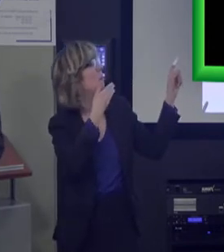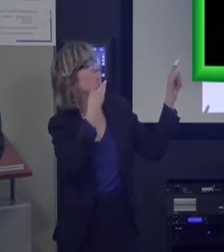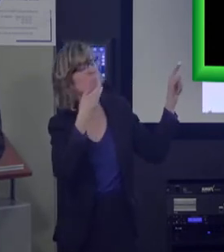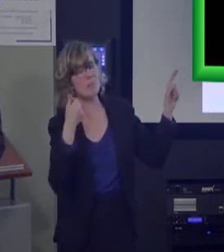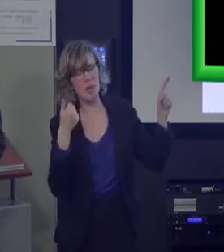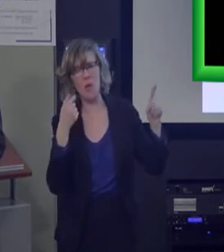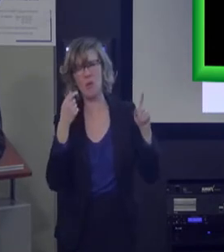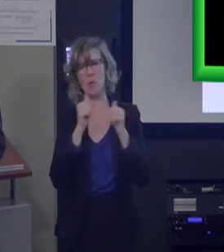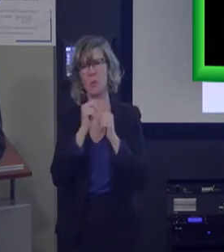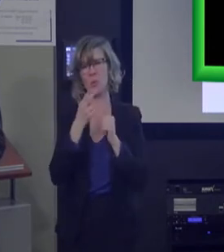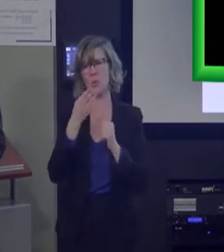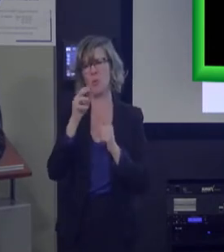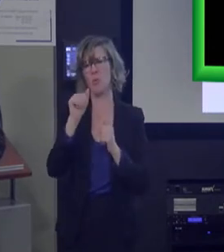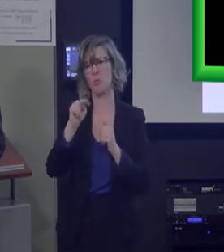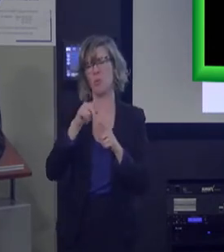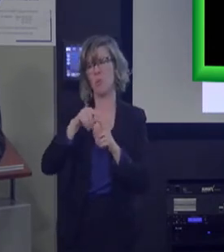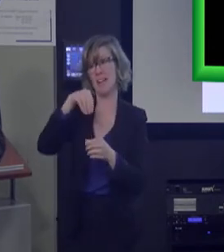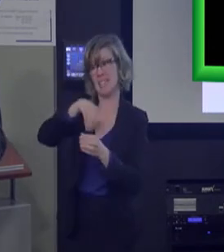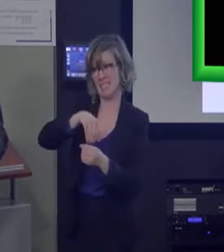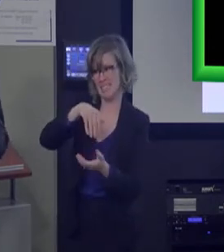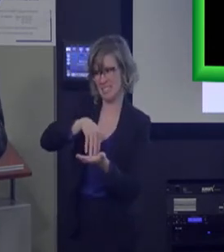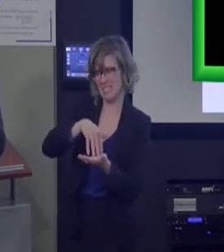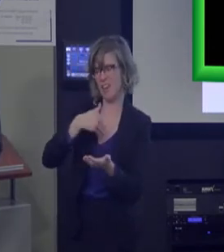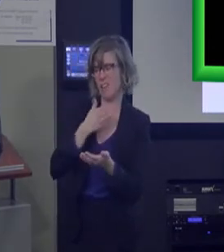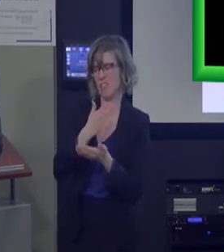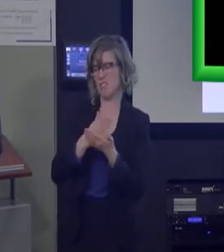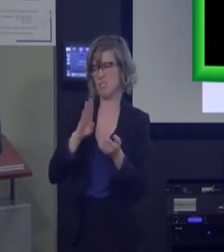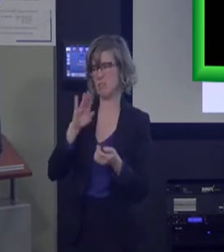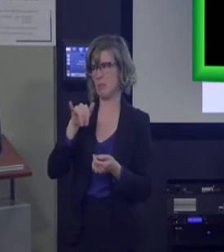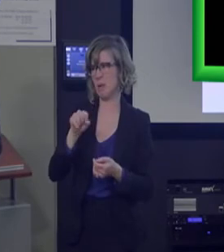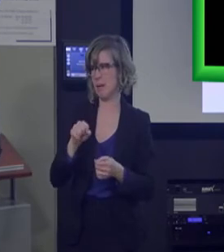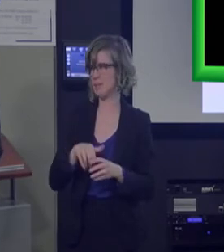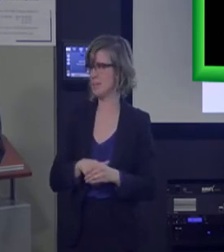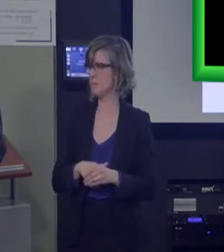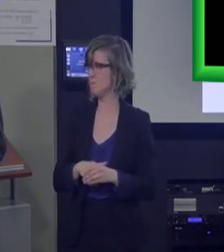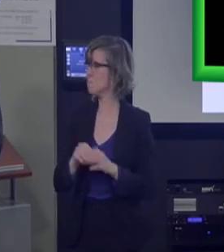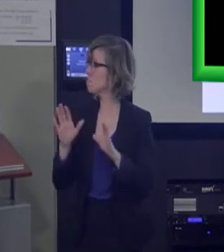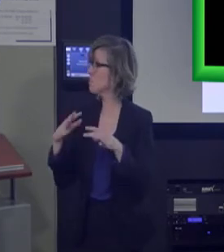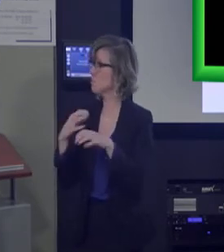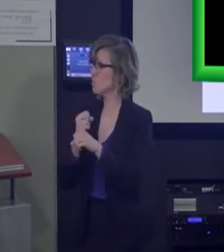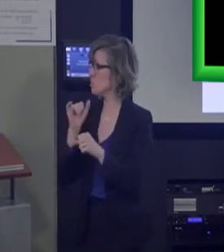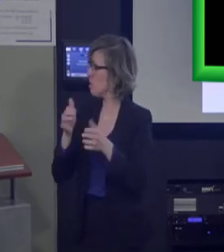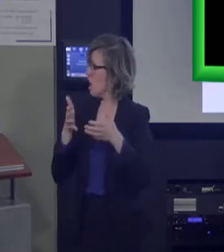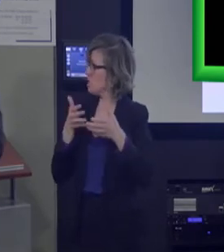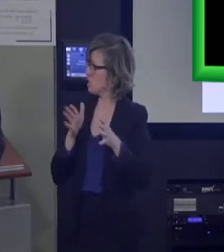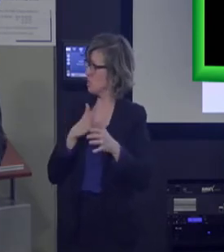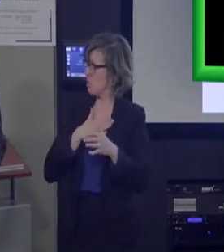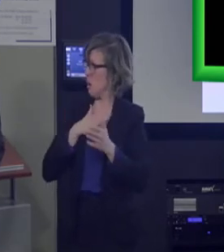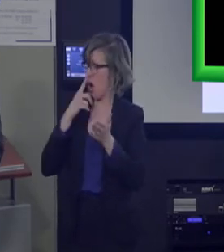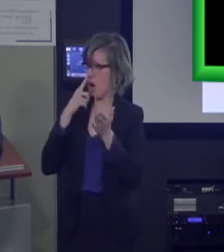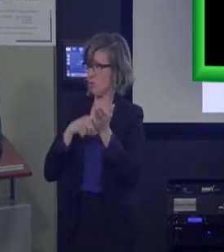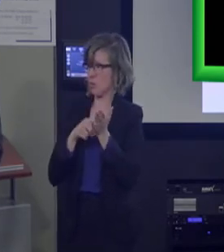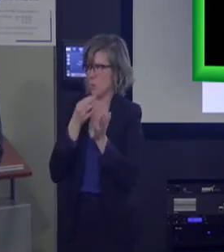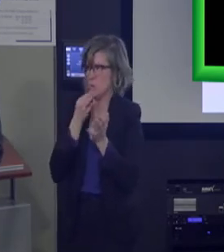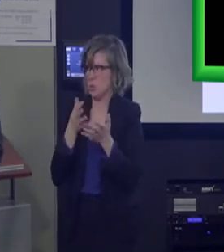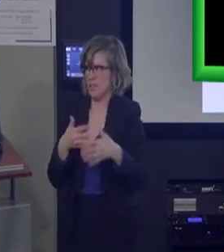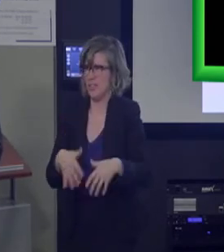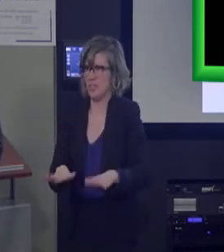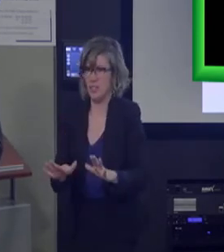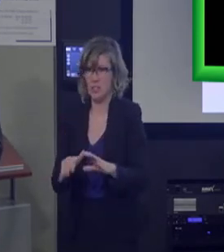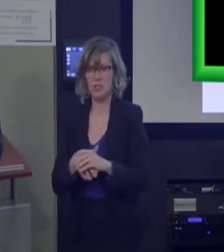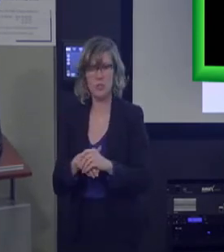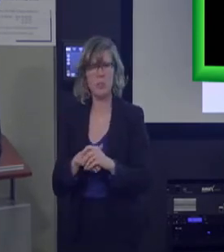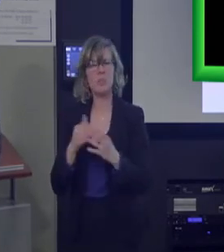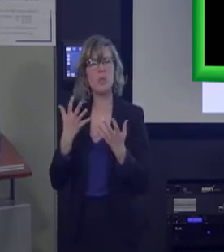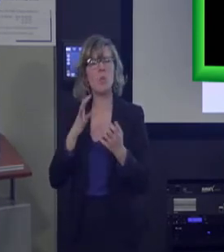study. Okay, so that's all I want to talk about. My research, I'm just about done. I do want to address this larger